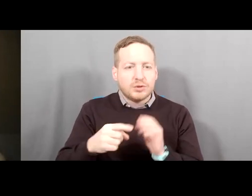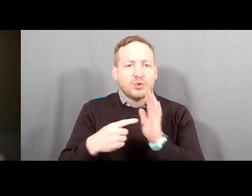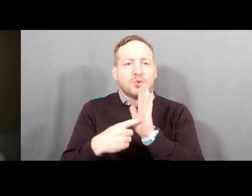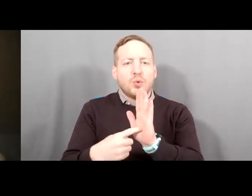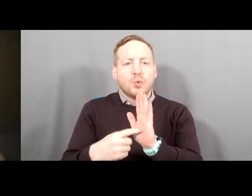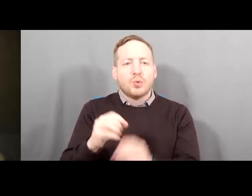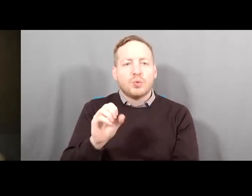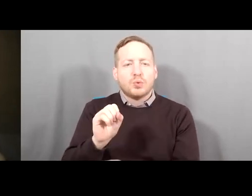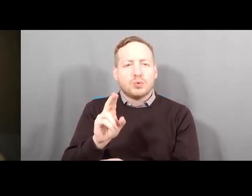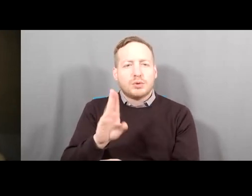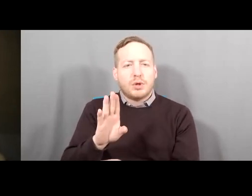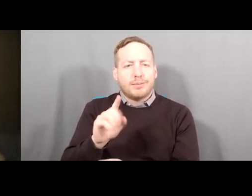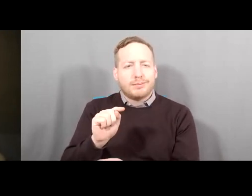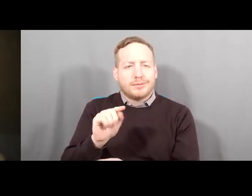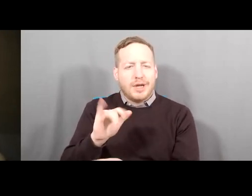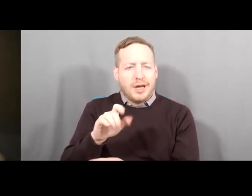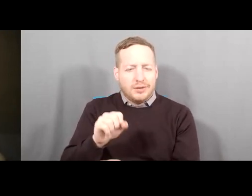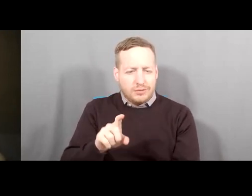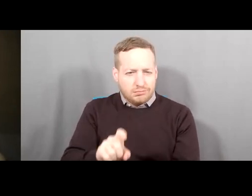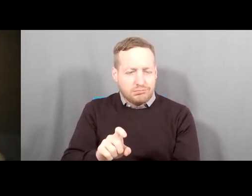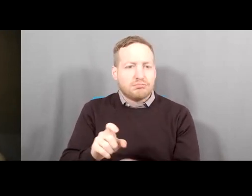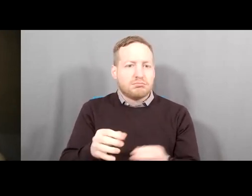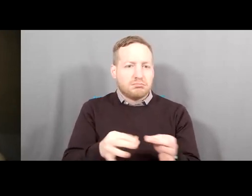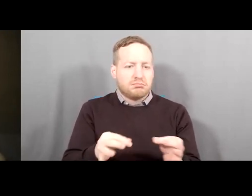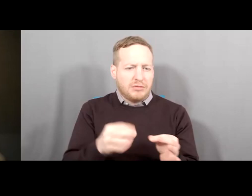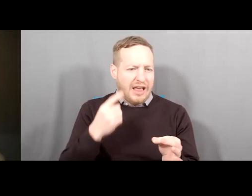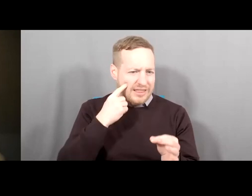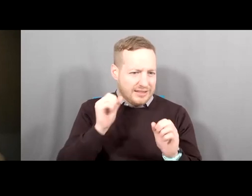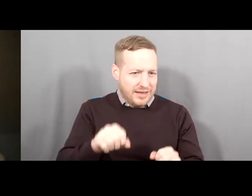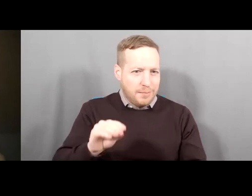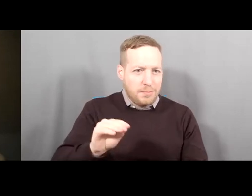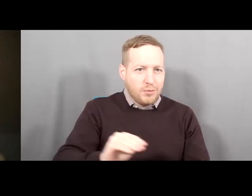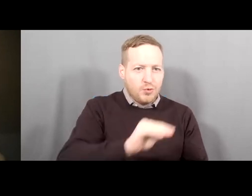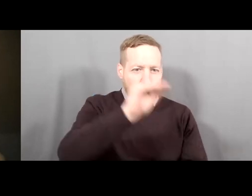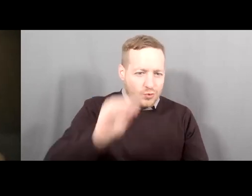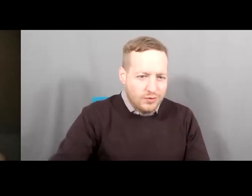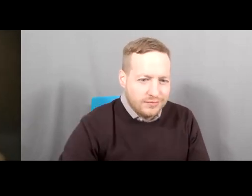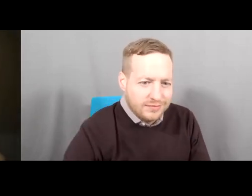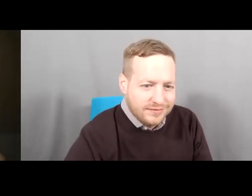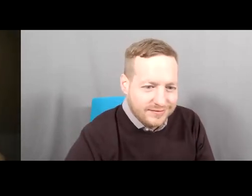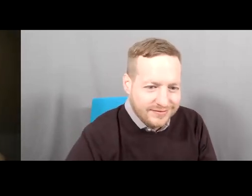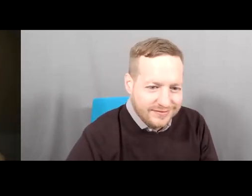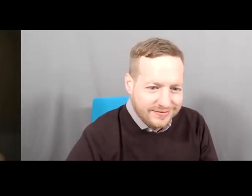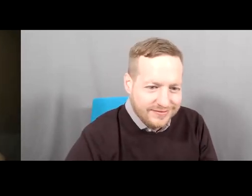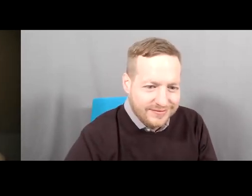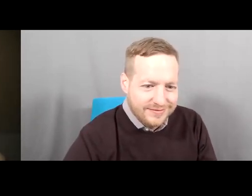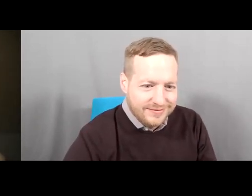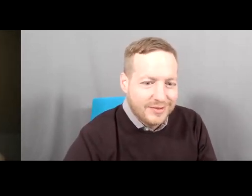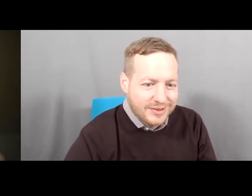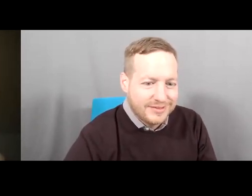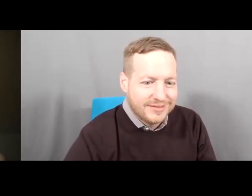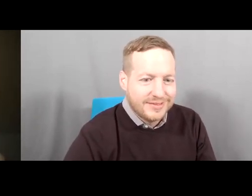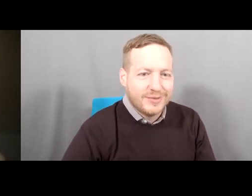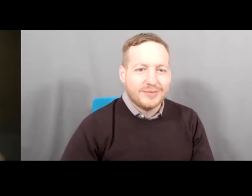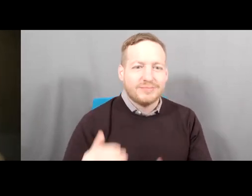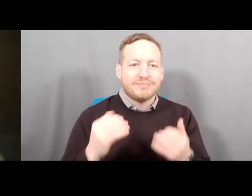the captioning, you can see the CC live transcript box. You can click on that and you can either have it be subtitles. And I